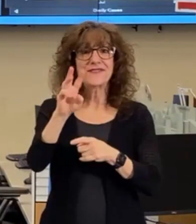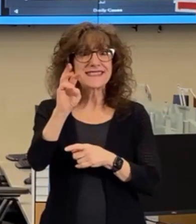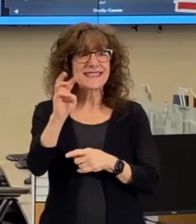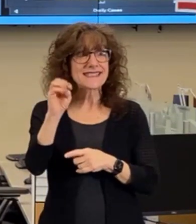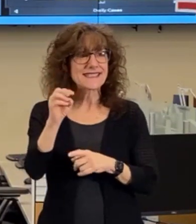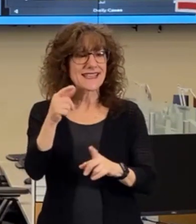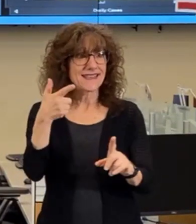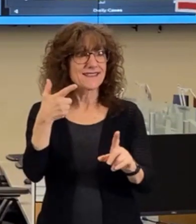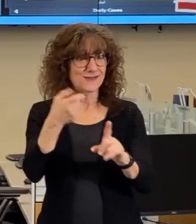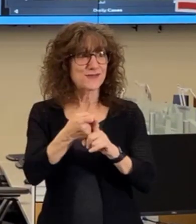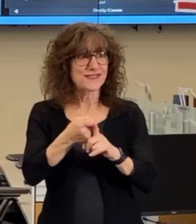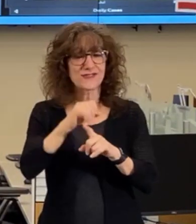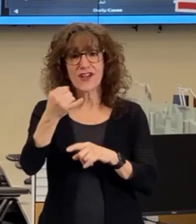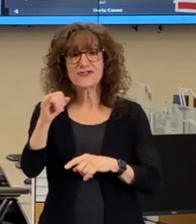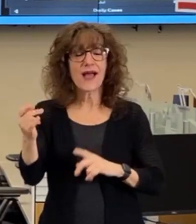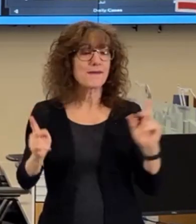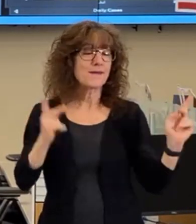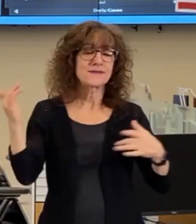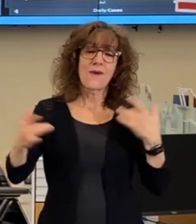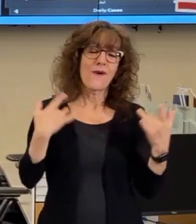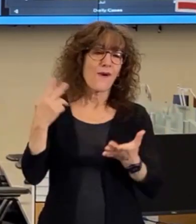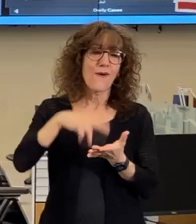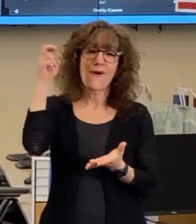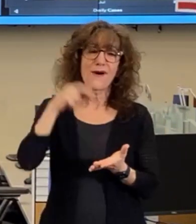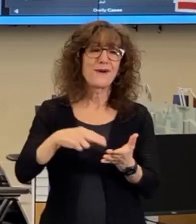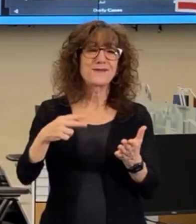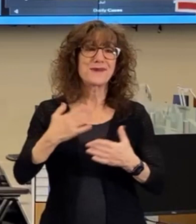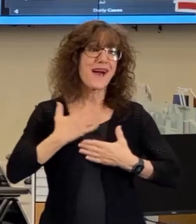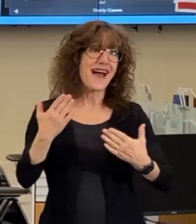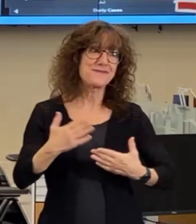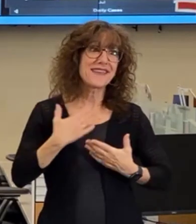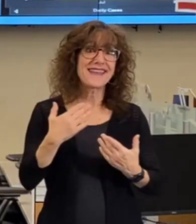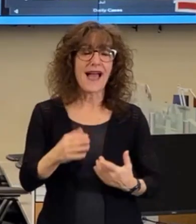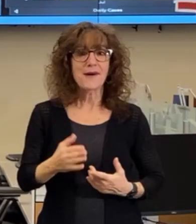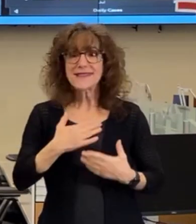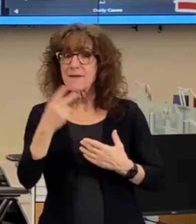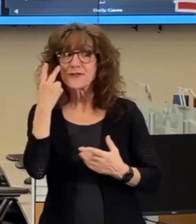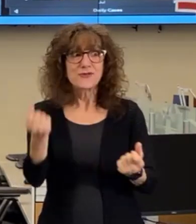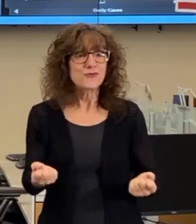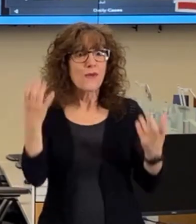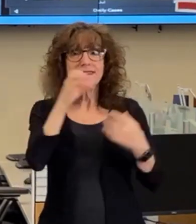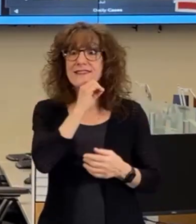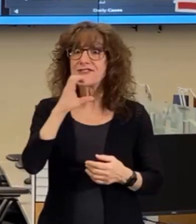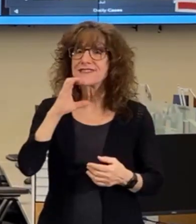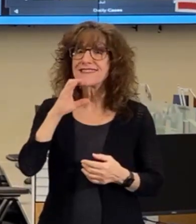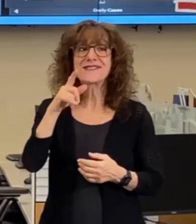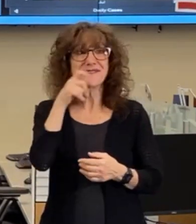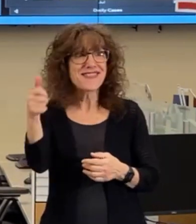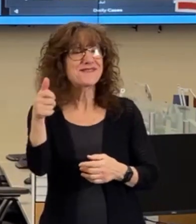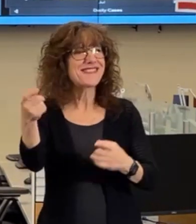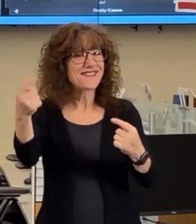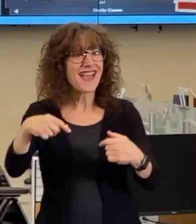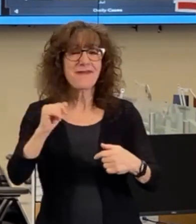doses of Johnson & Johnson, and people were so grateful and so happy. And I was particularly happy to see so many seniors who made the effort to get out